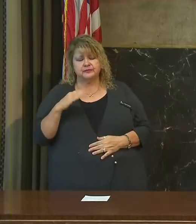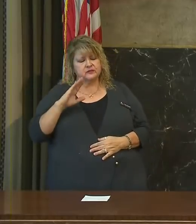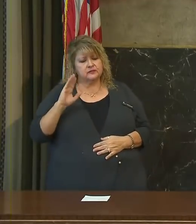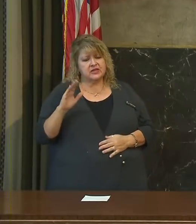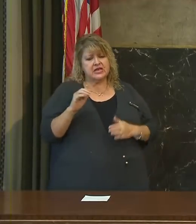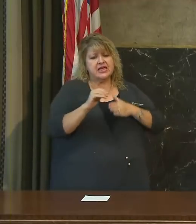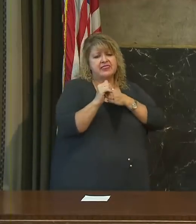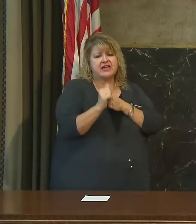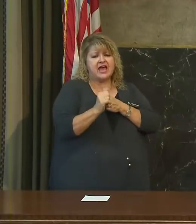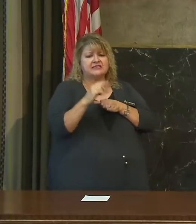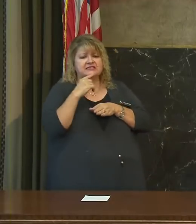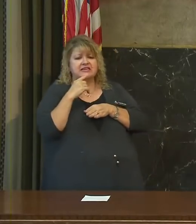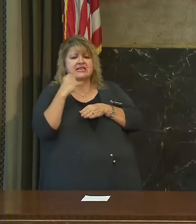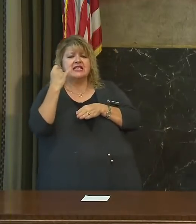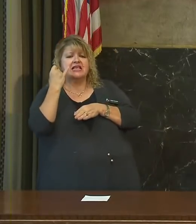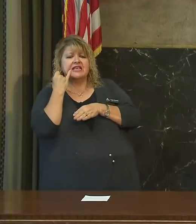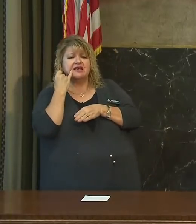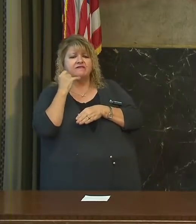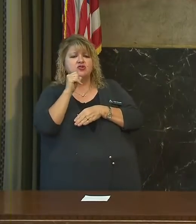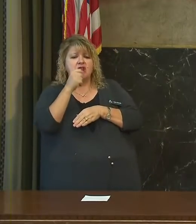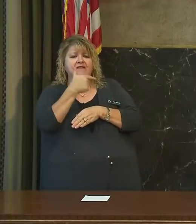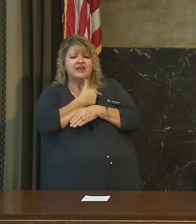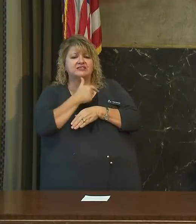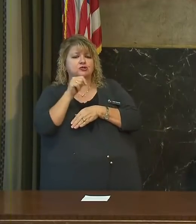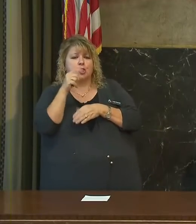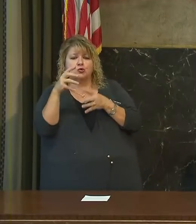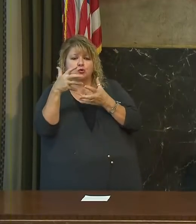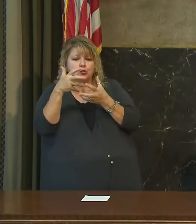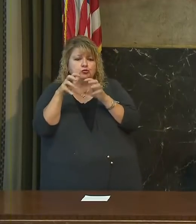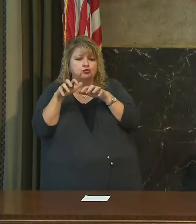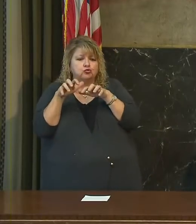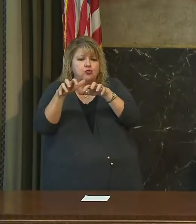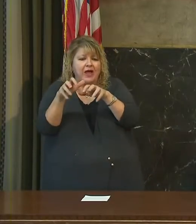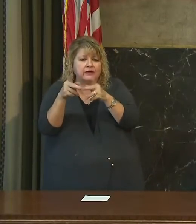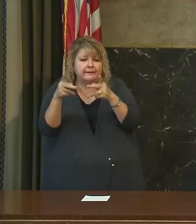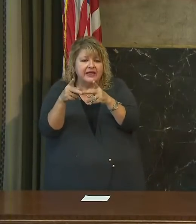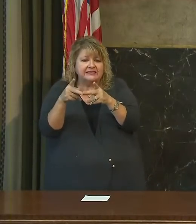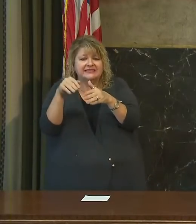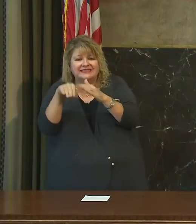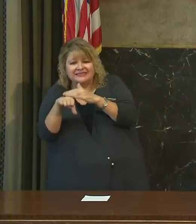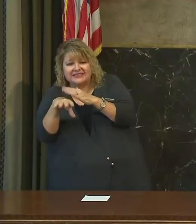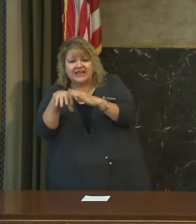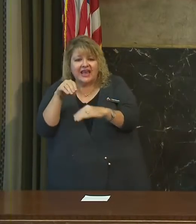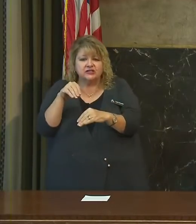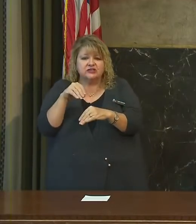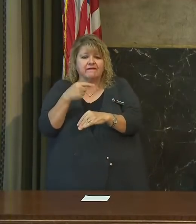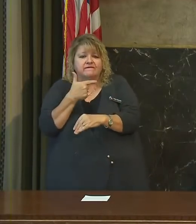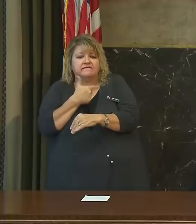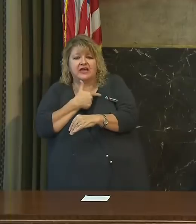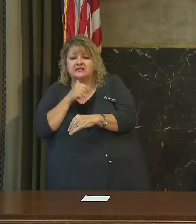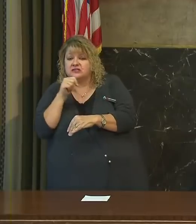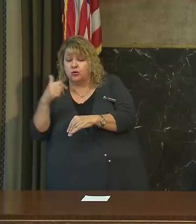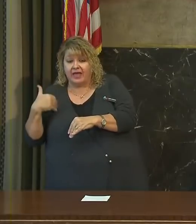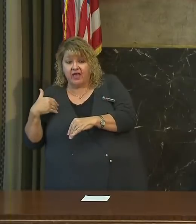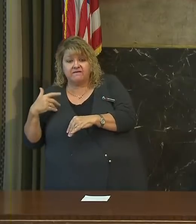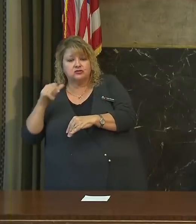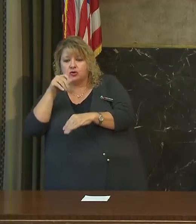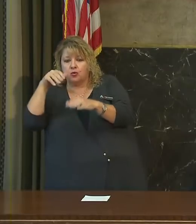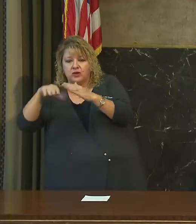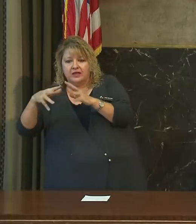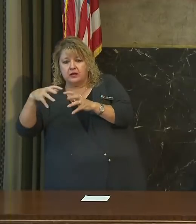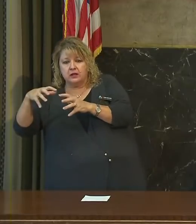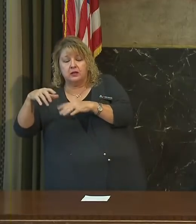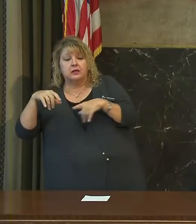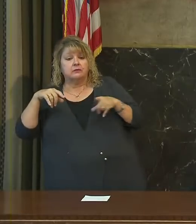you're unvaccinated, you should avoid crowded spaces, both inside and outside. But if you are vaccinated, and due to the high level of Delta in our state, would